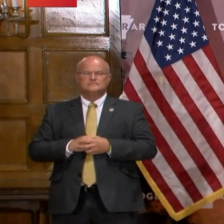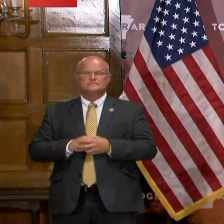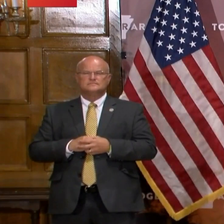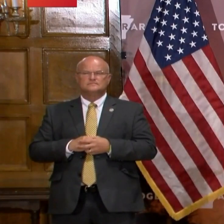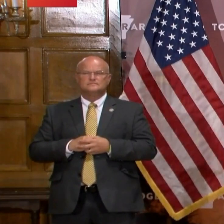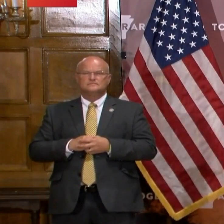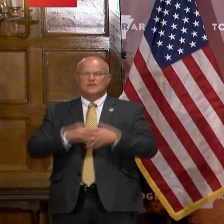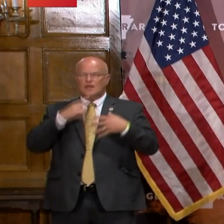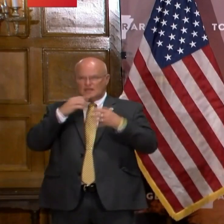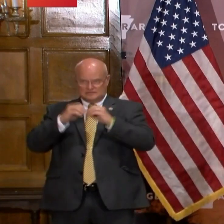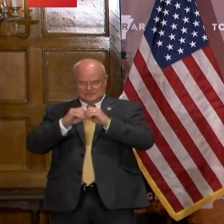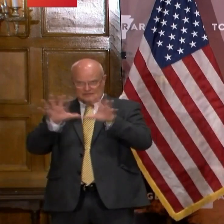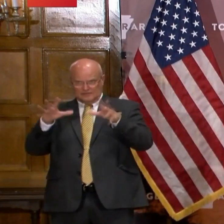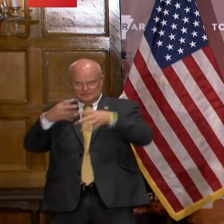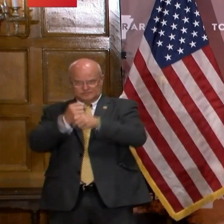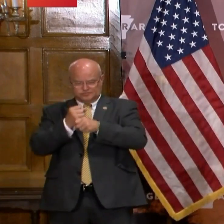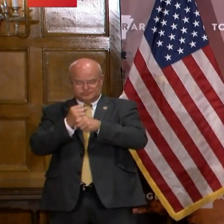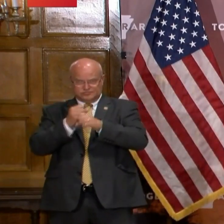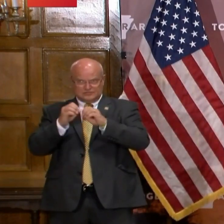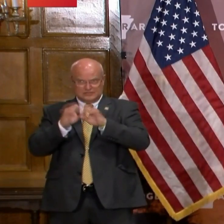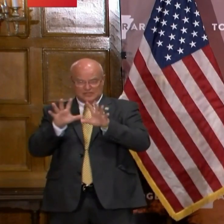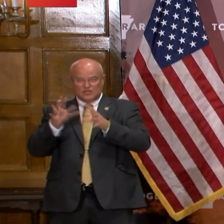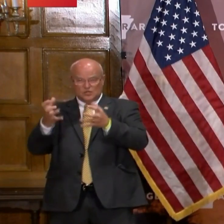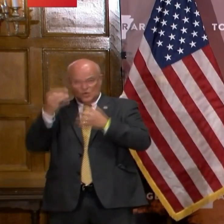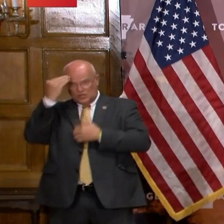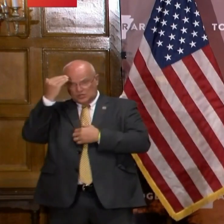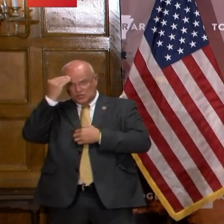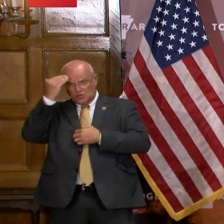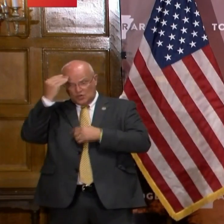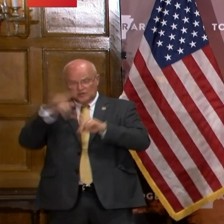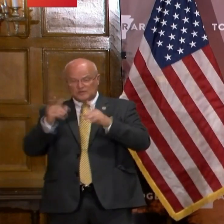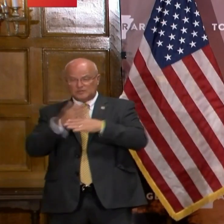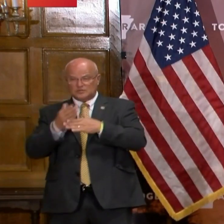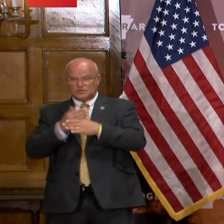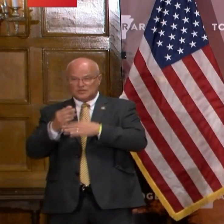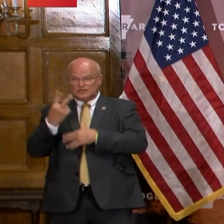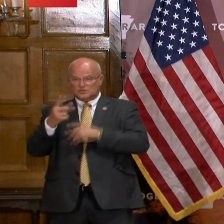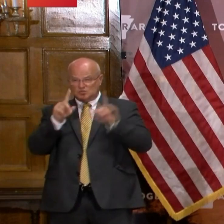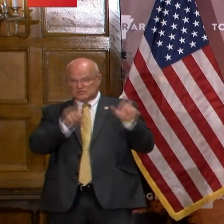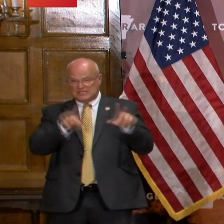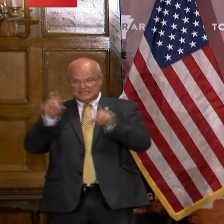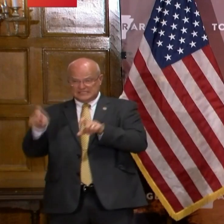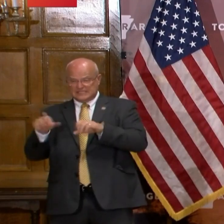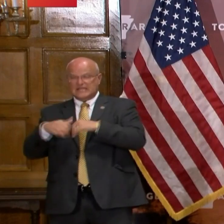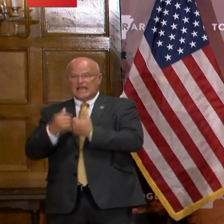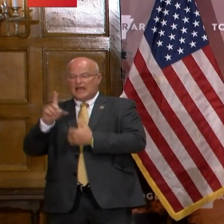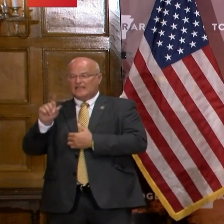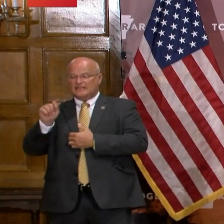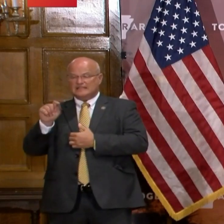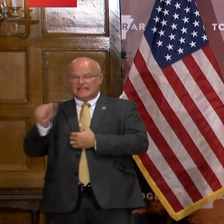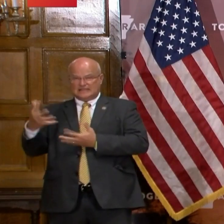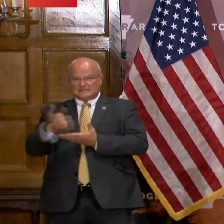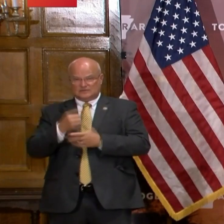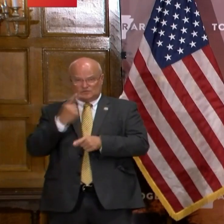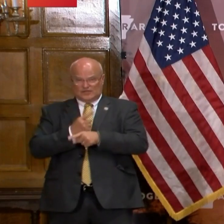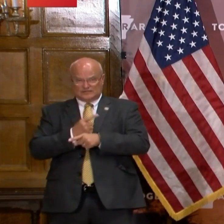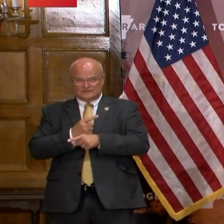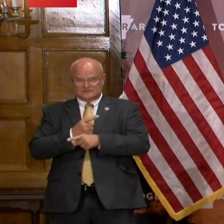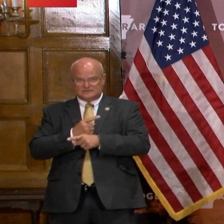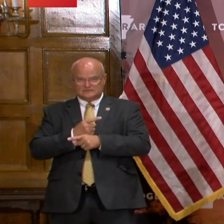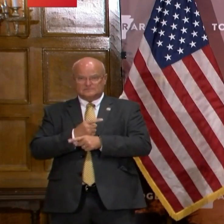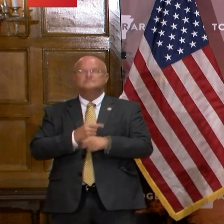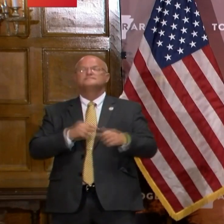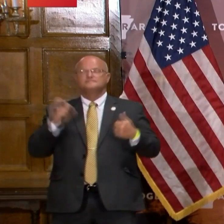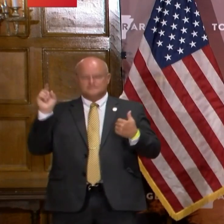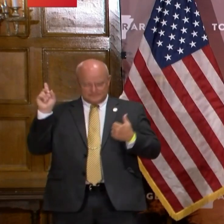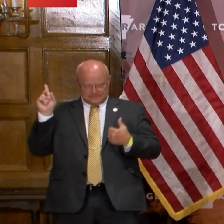So just to clarify the question. So you want to know the difference between the two tests and then how the data is used. Is that correct? Yes,